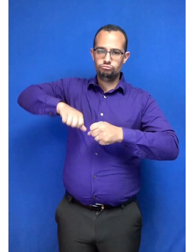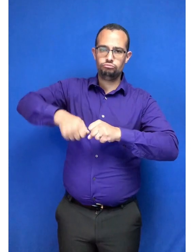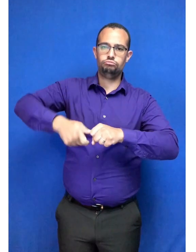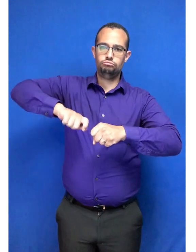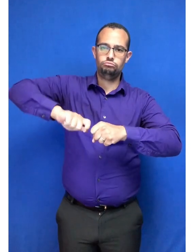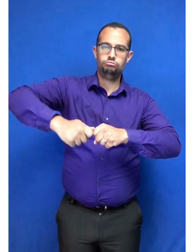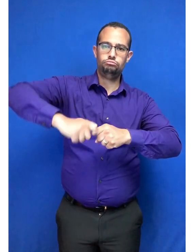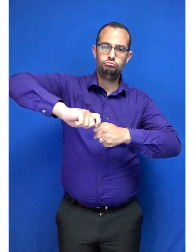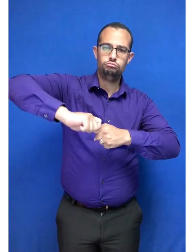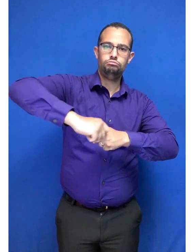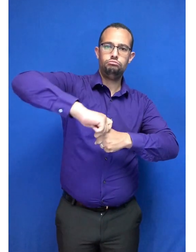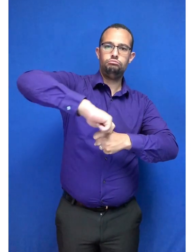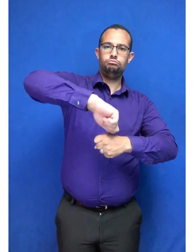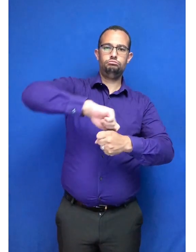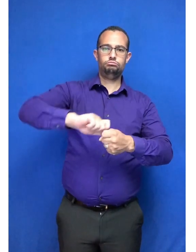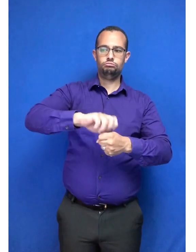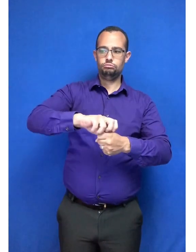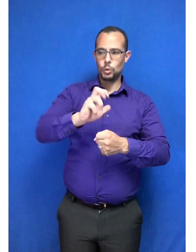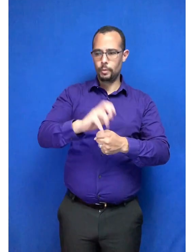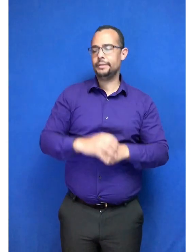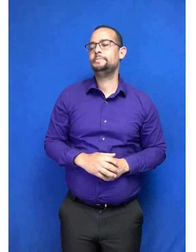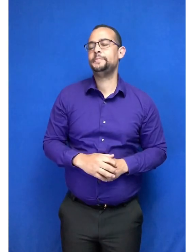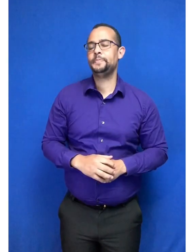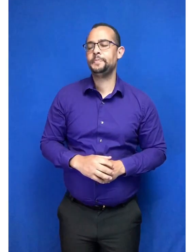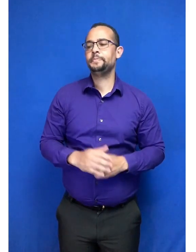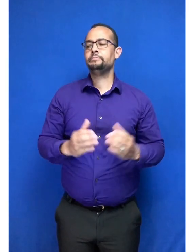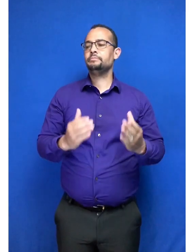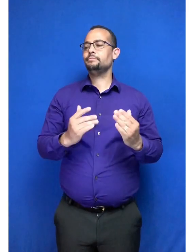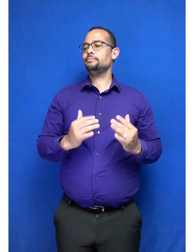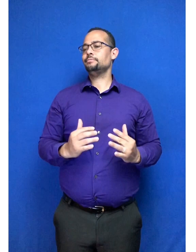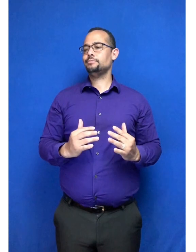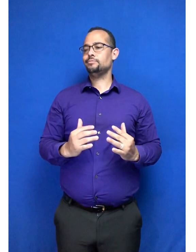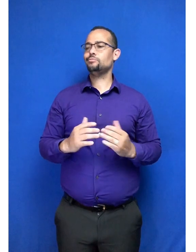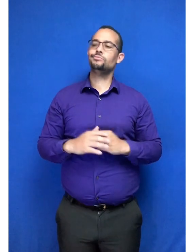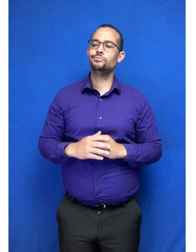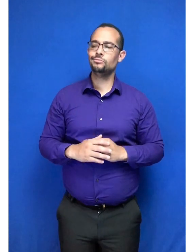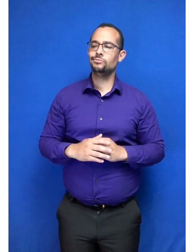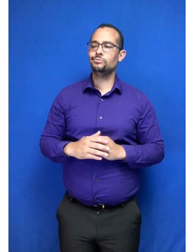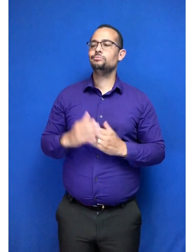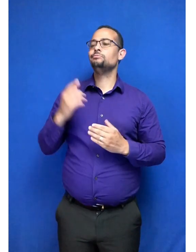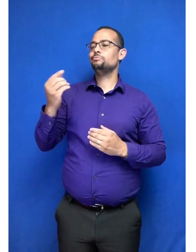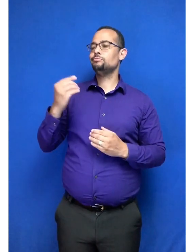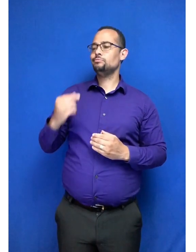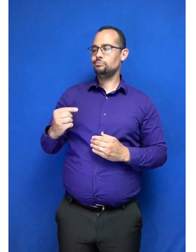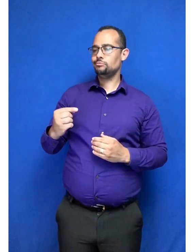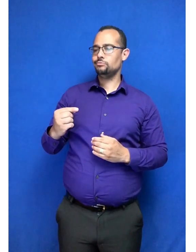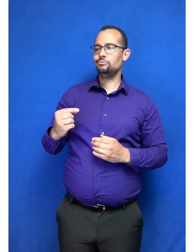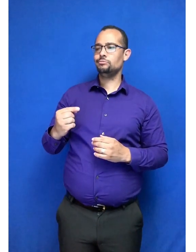Personal items, toothbrush, toothpaste, jewelry, extra glasses,